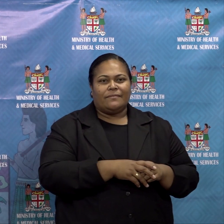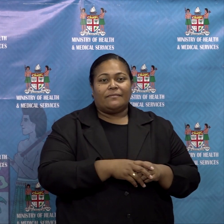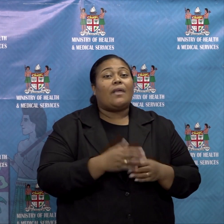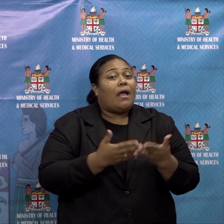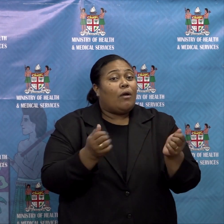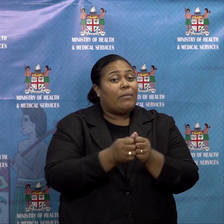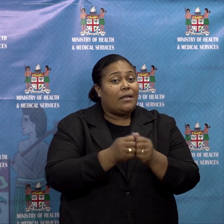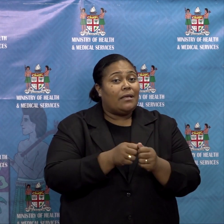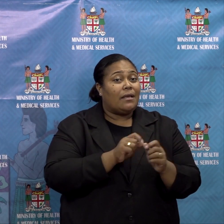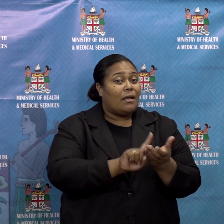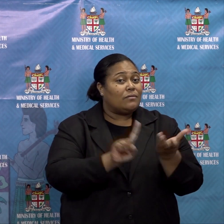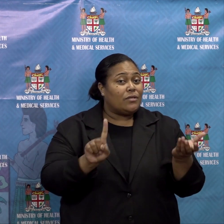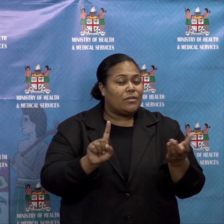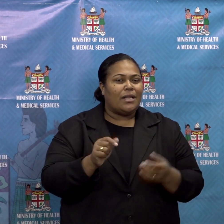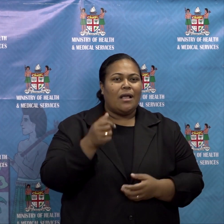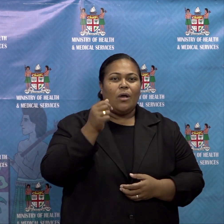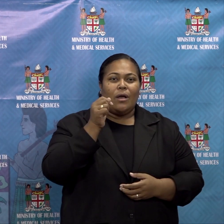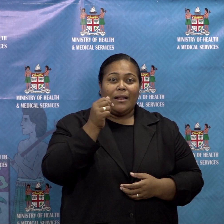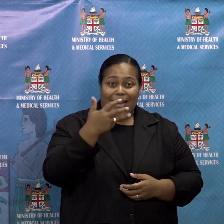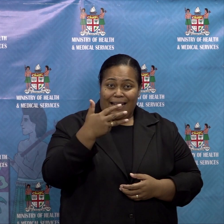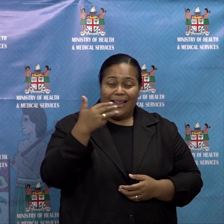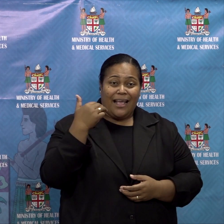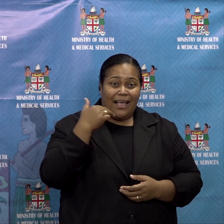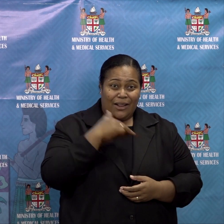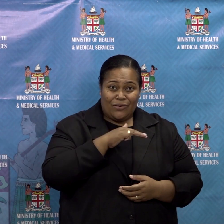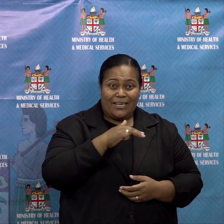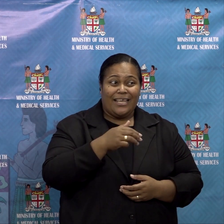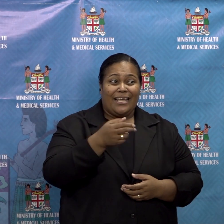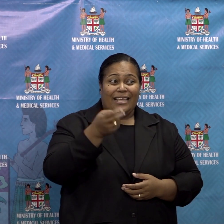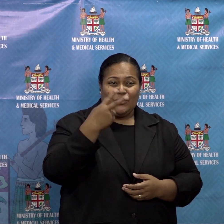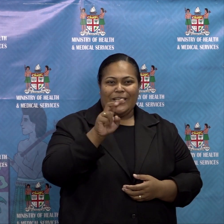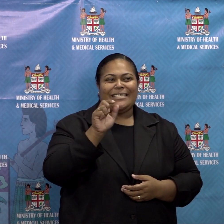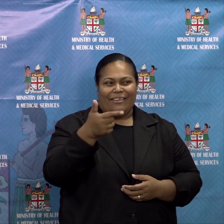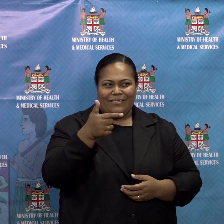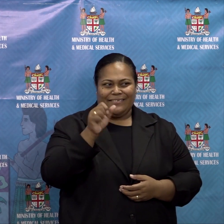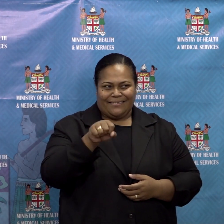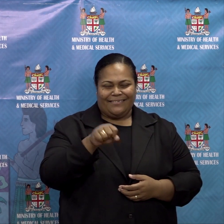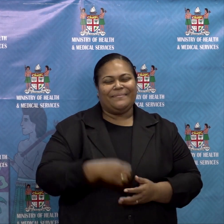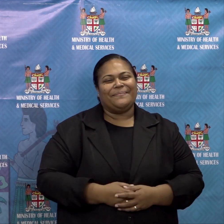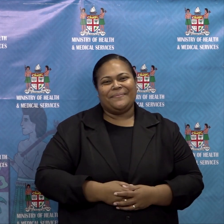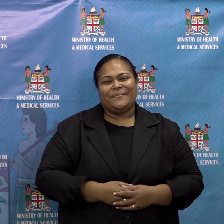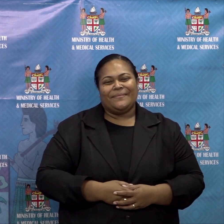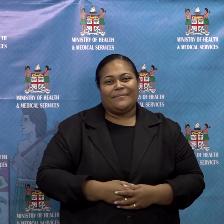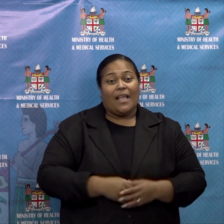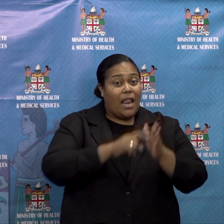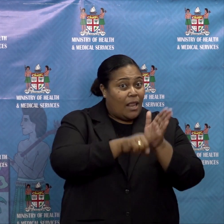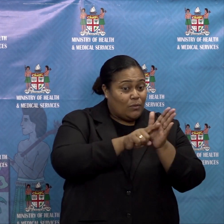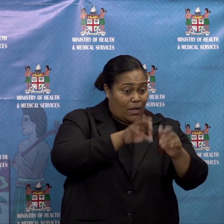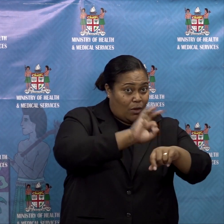197 positive individuals. As you would have known, in the last few days, Lautoka Hospital